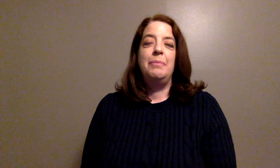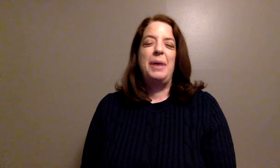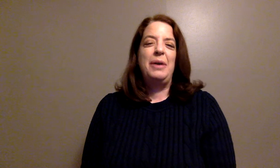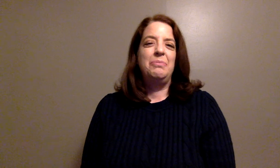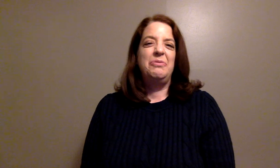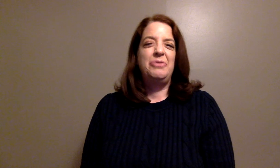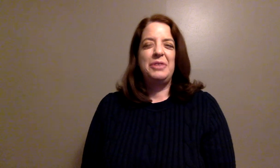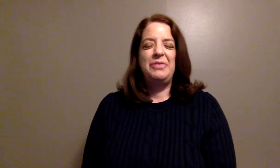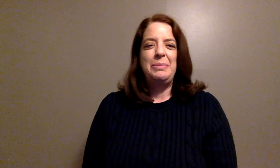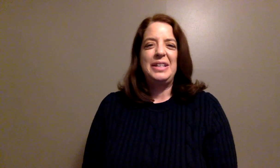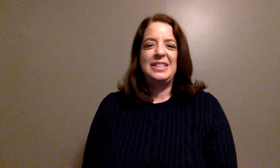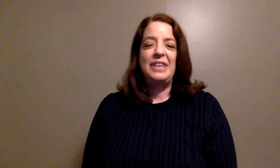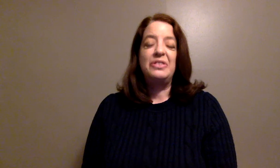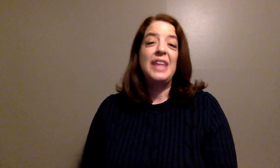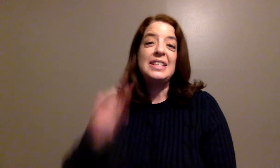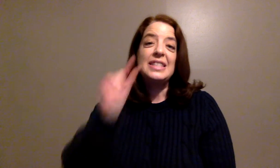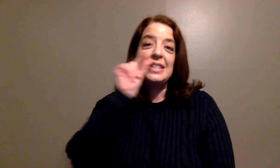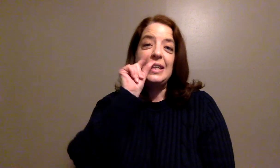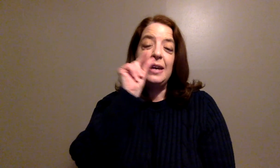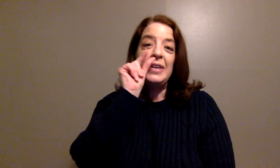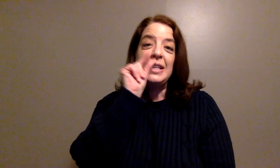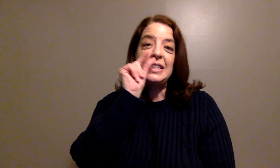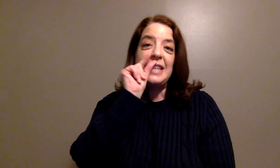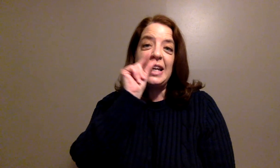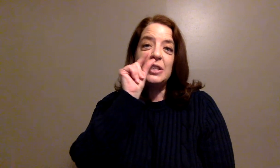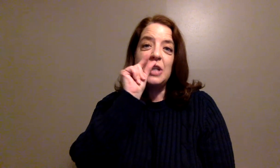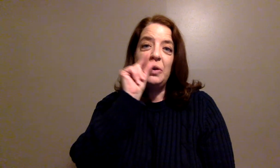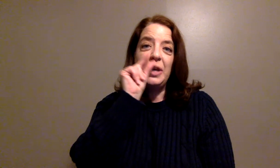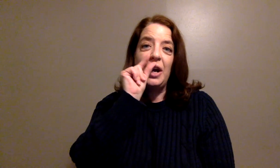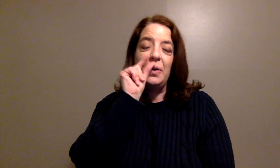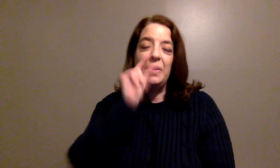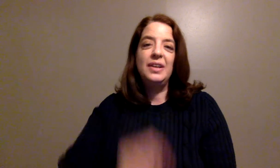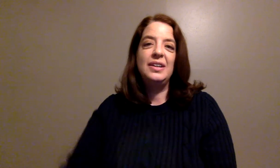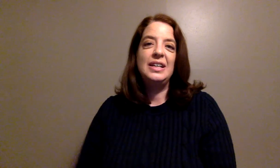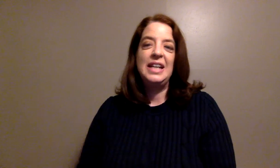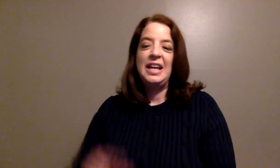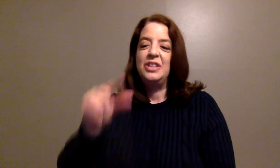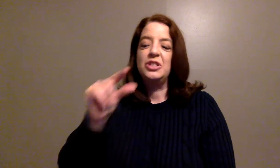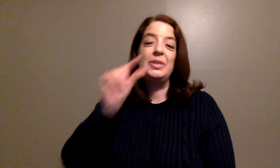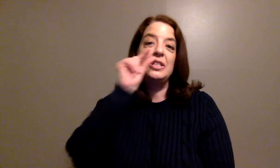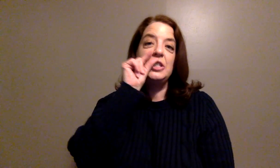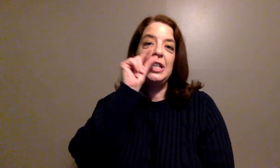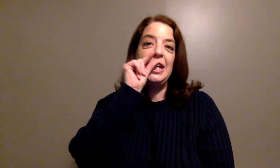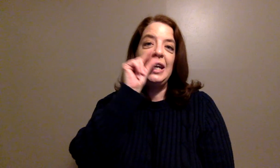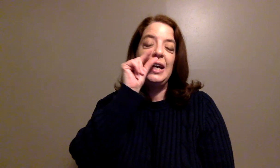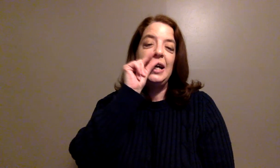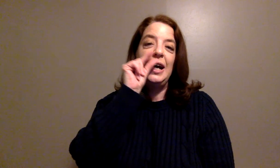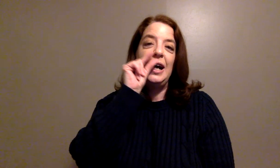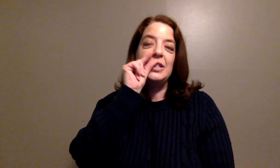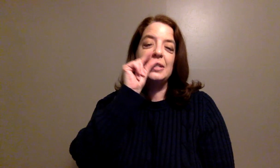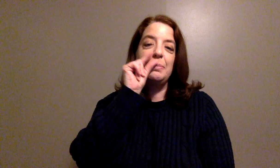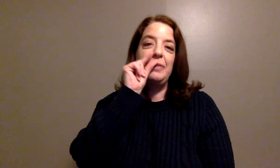About 45 minutes south of that is the city of San Antonio. So it's a G just above your